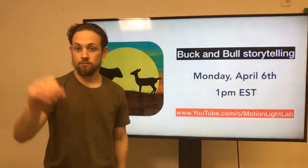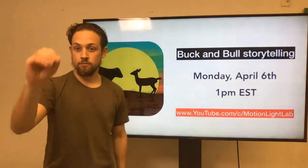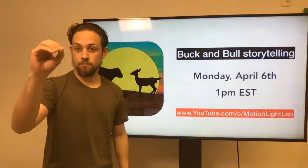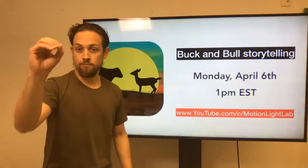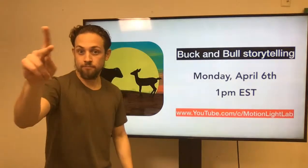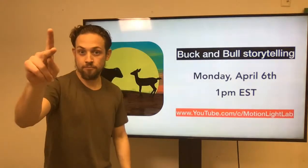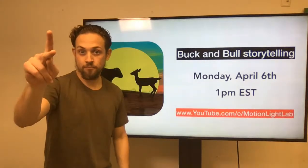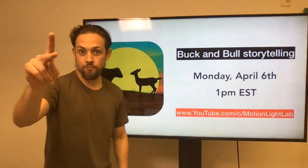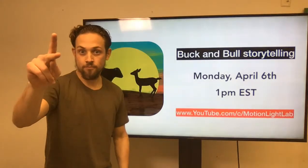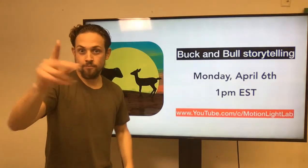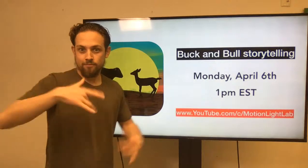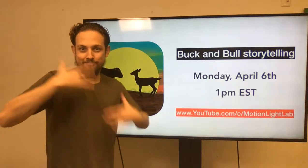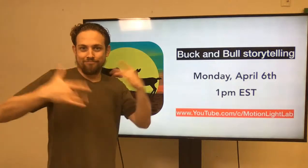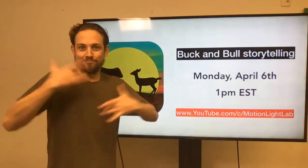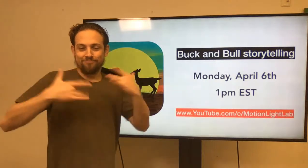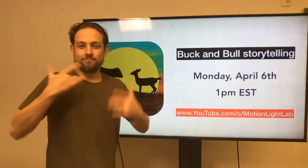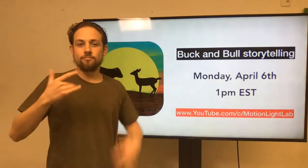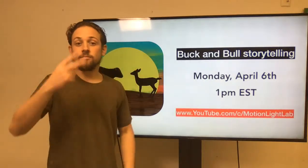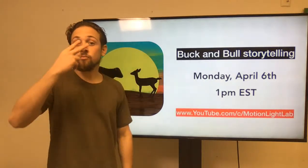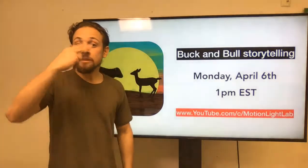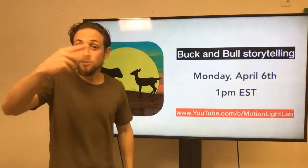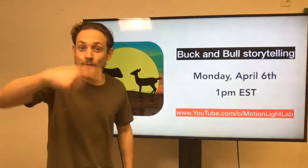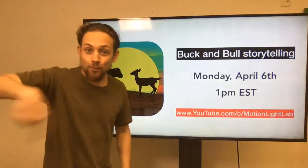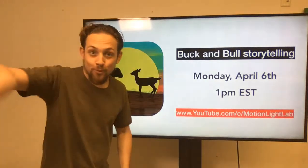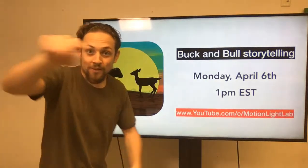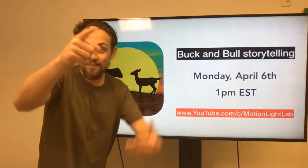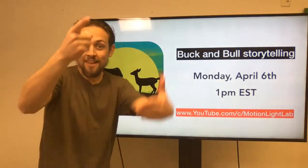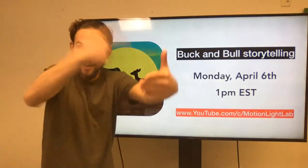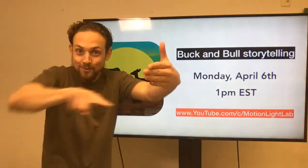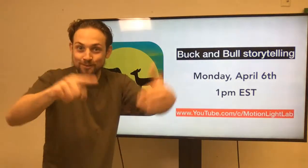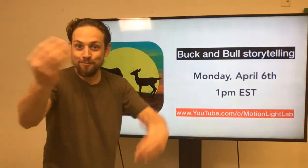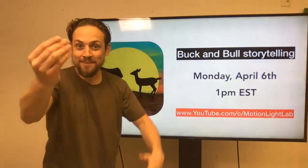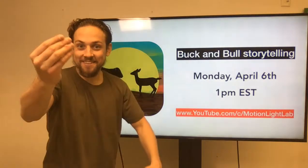watching now, at our YouTube channel. I'm excited to see